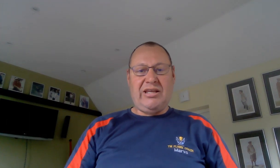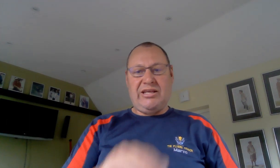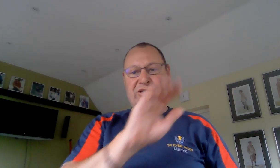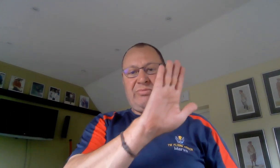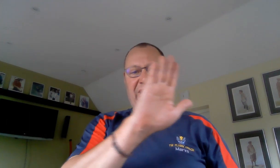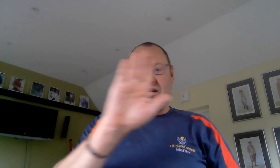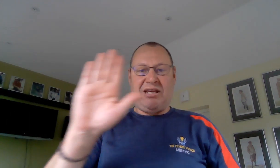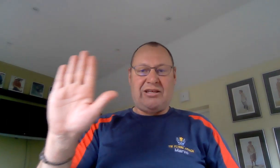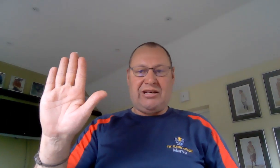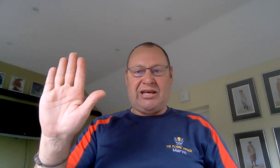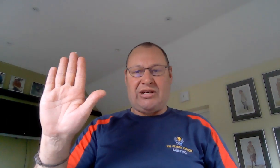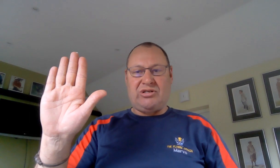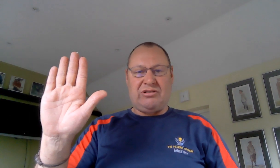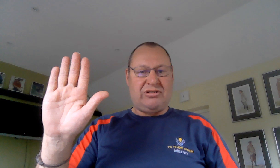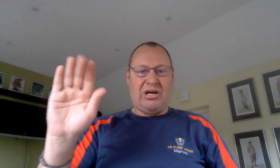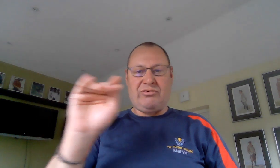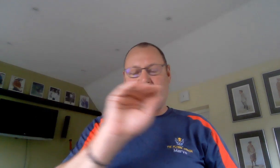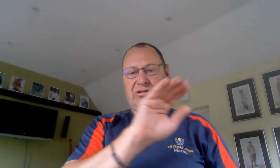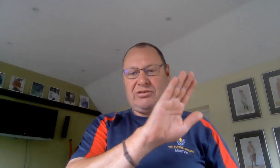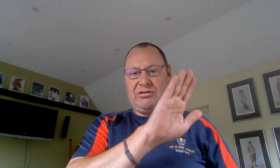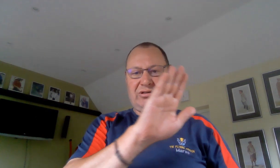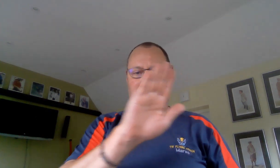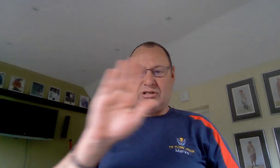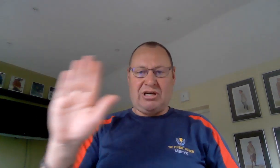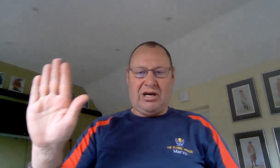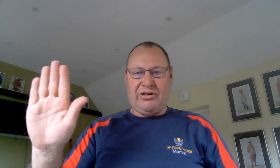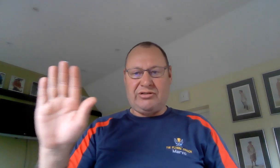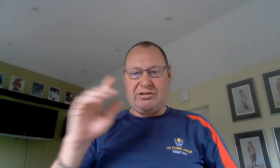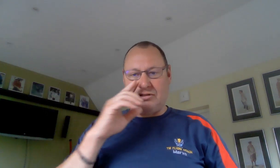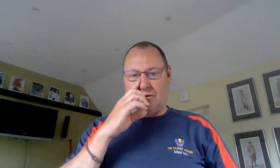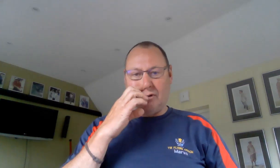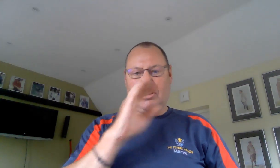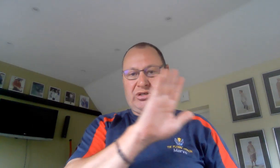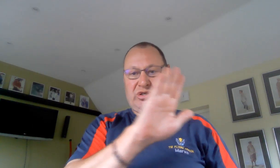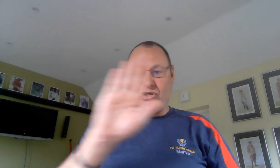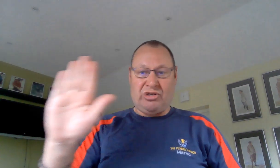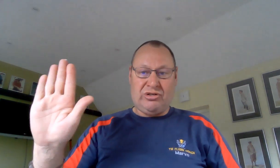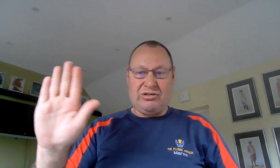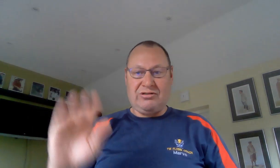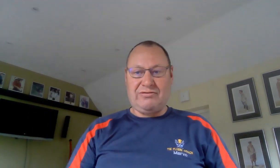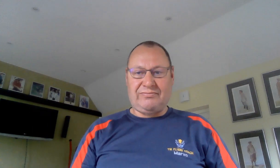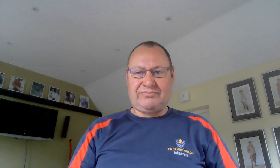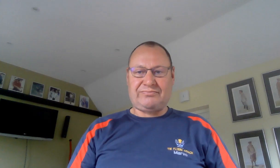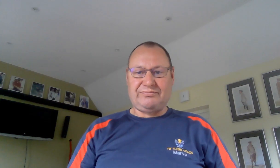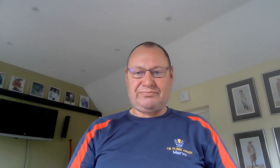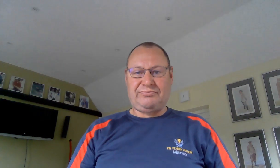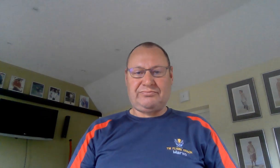This can be any other negation. Don't, can't, shouldn't.